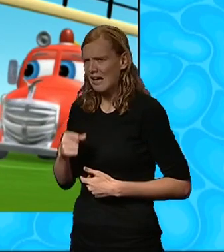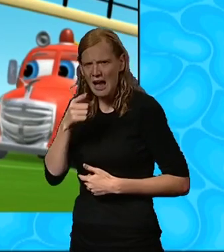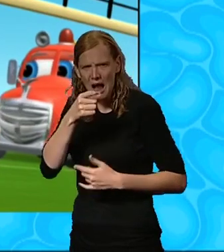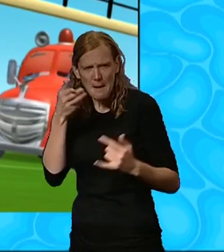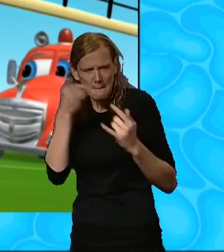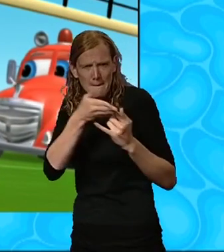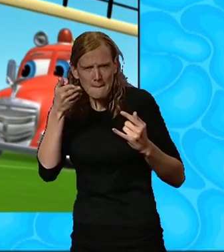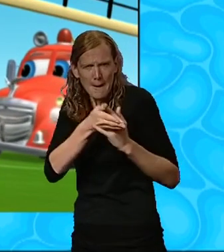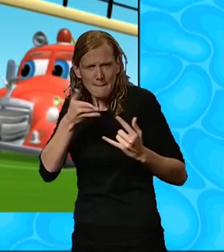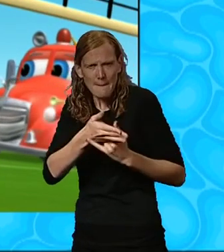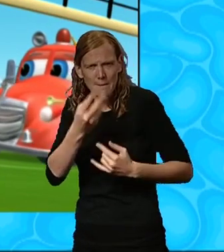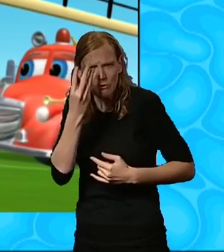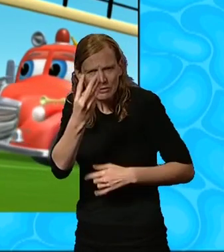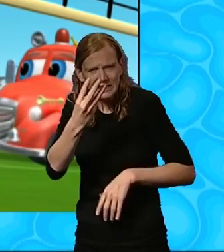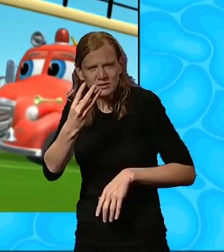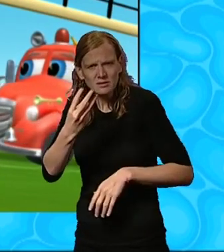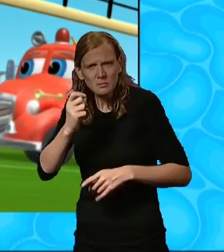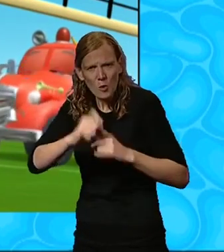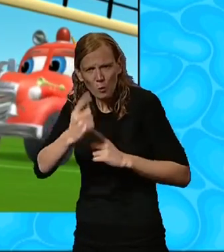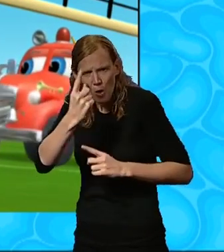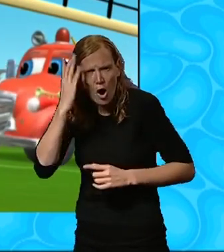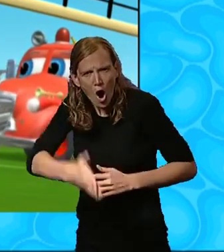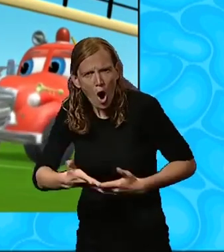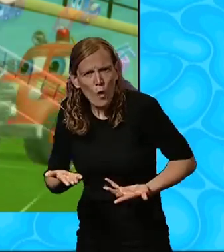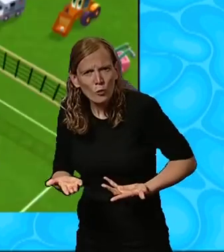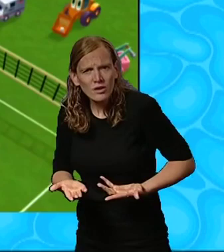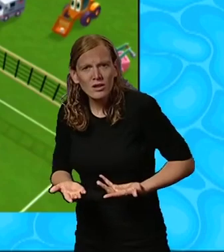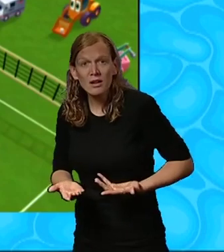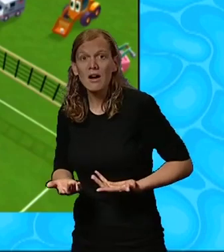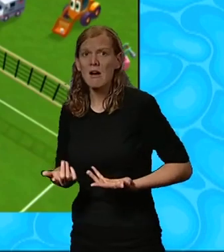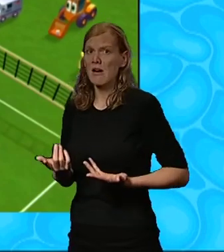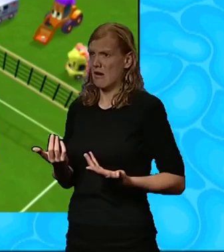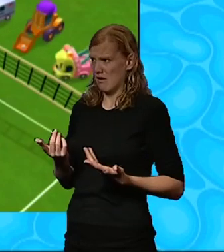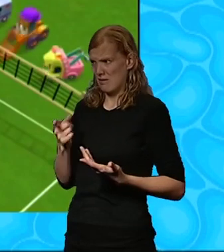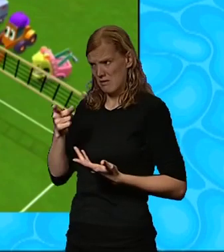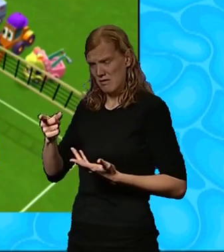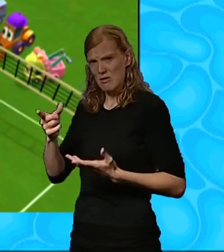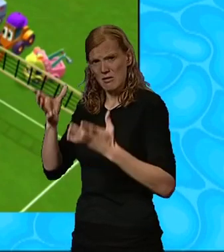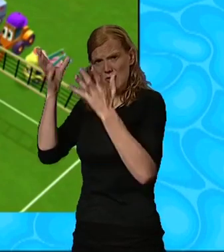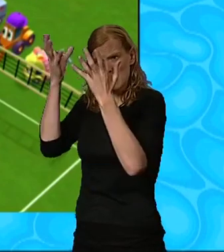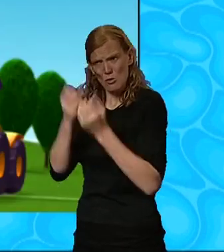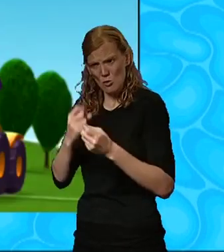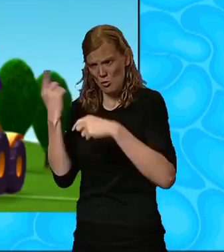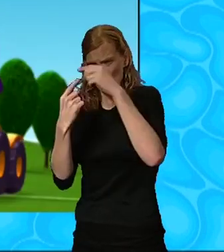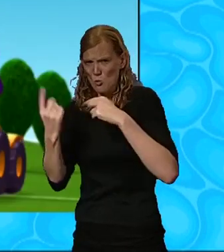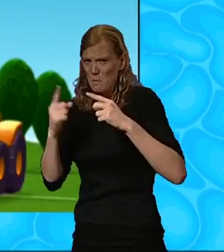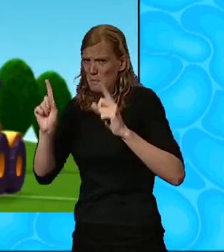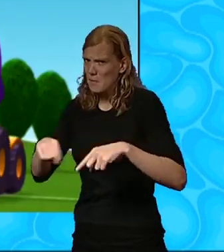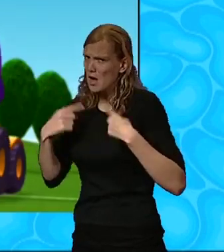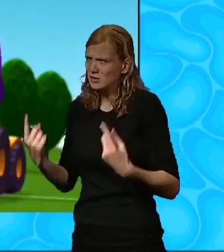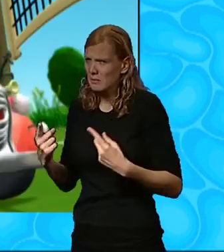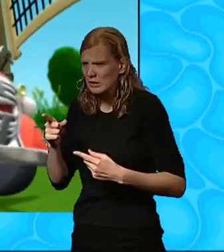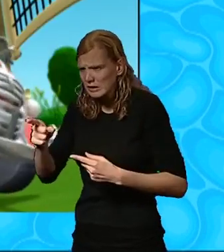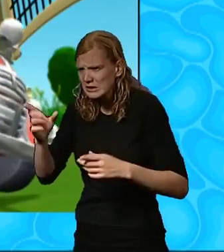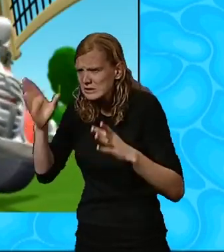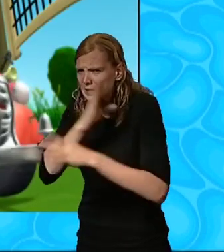Wow! Well done. That's 3 points you've scored in a row, Chief. That throw is impossible to stop. What's your